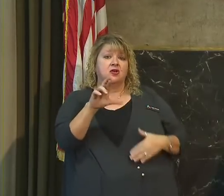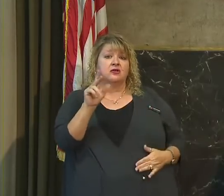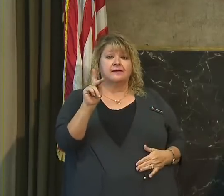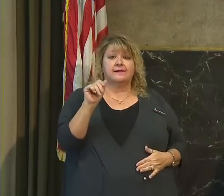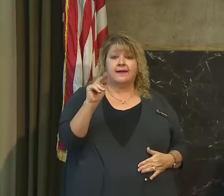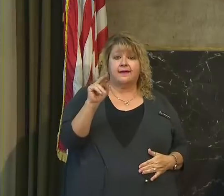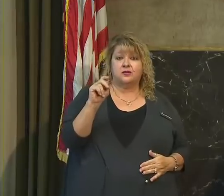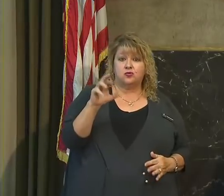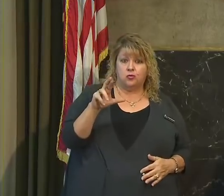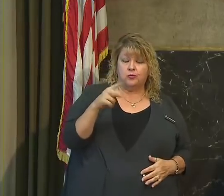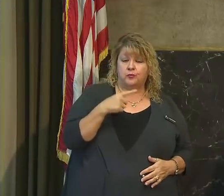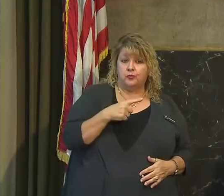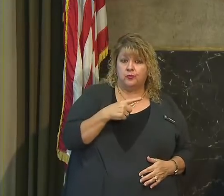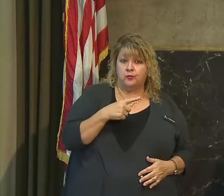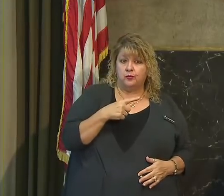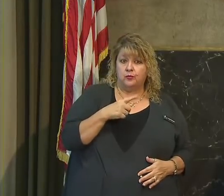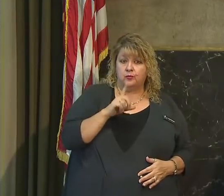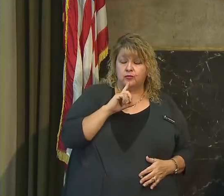In fact,